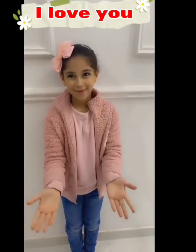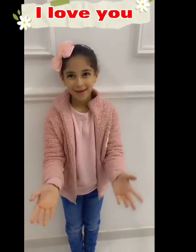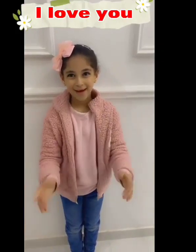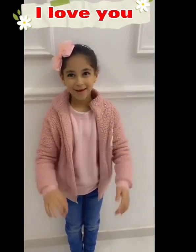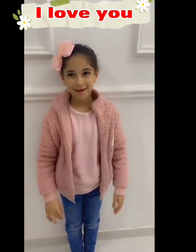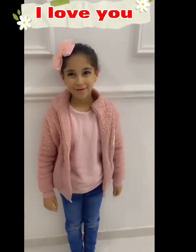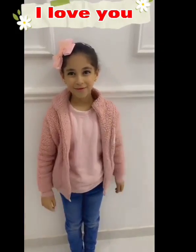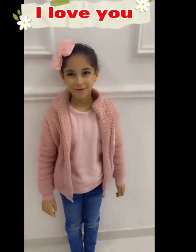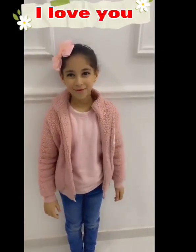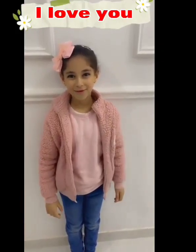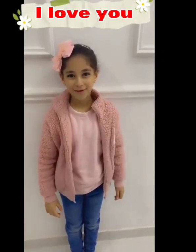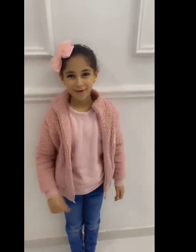I love you.